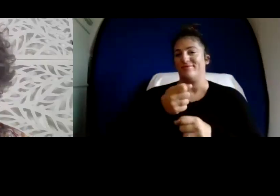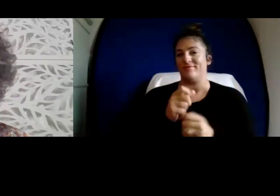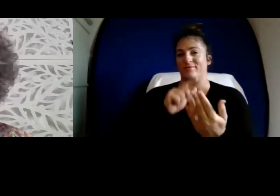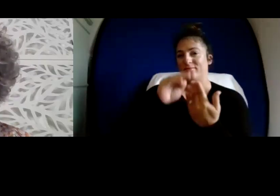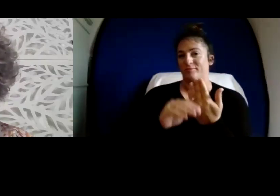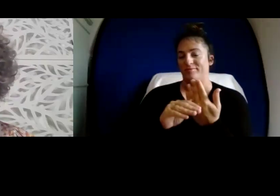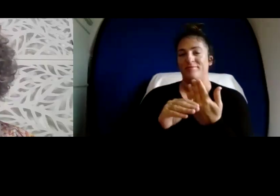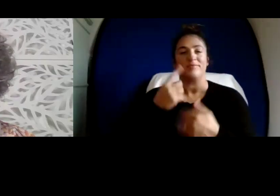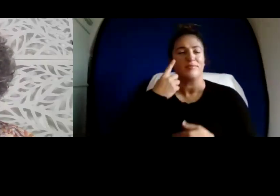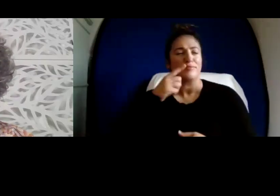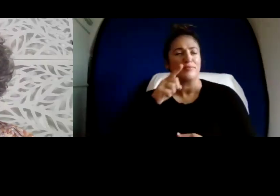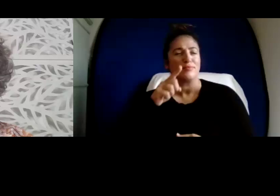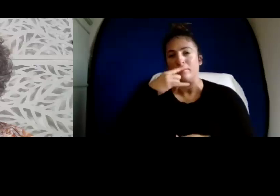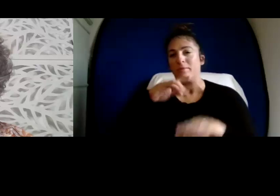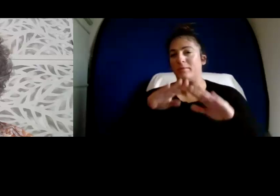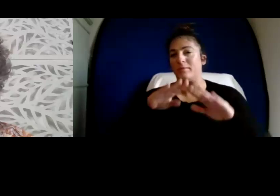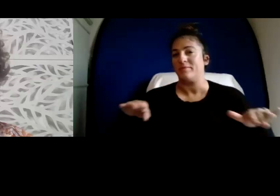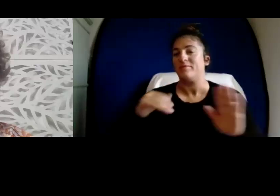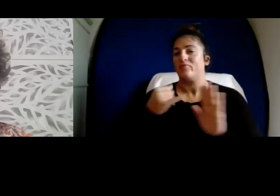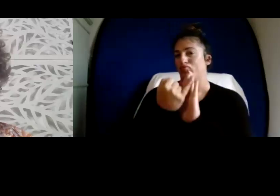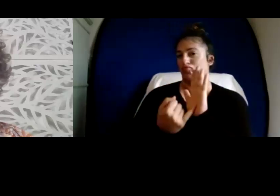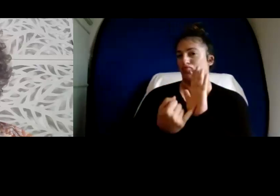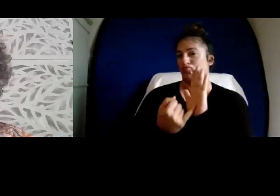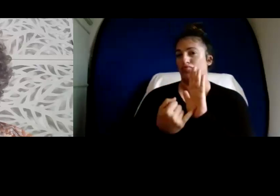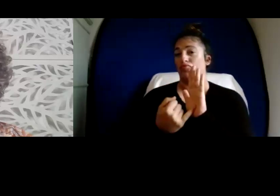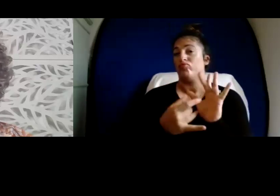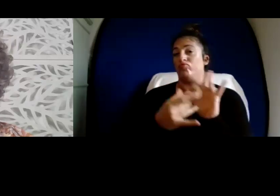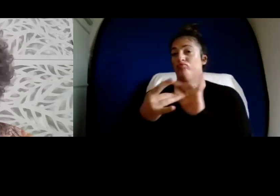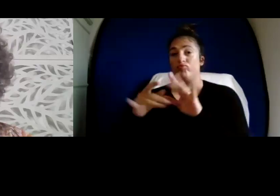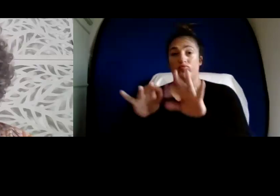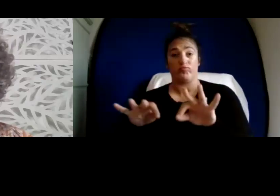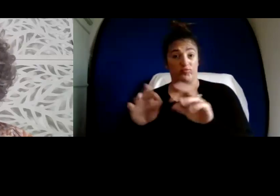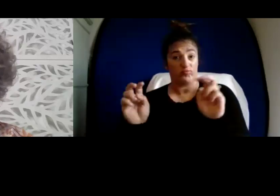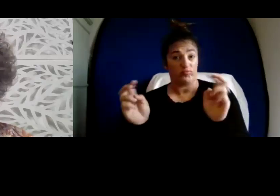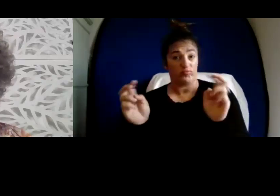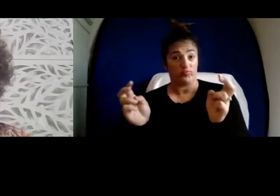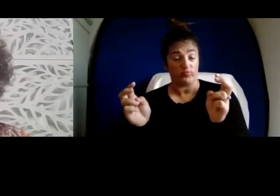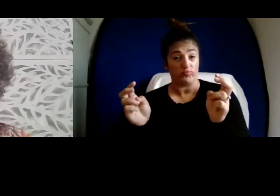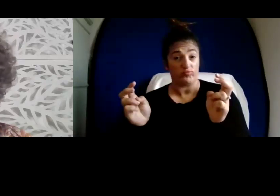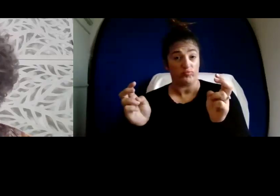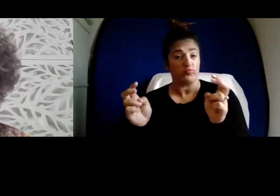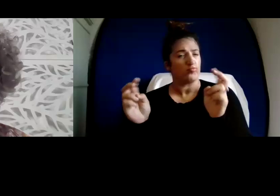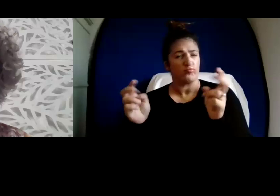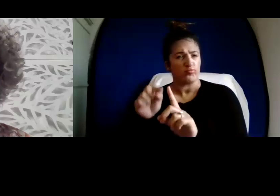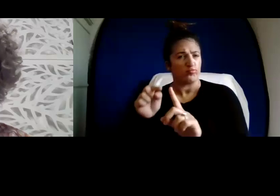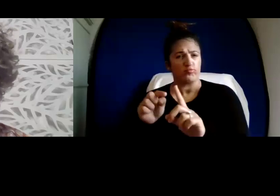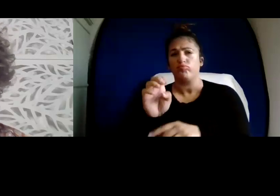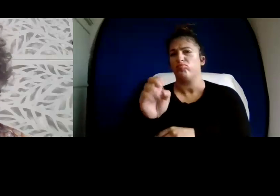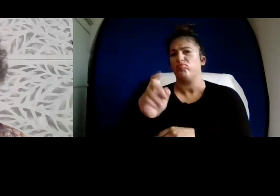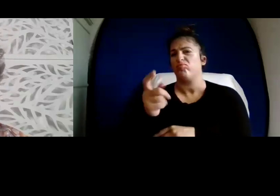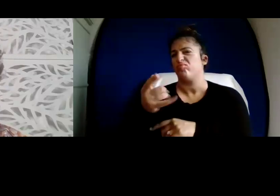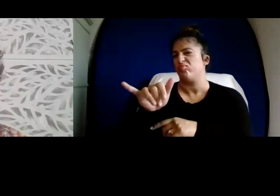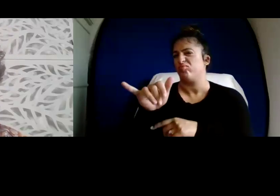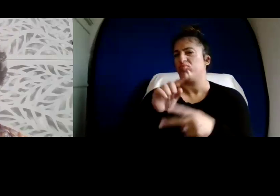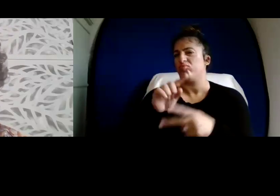crafting while we talk about an important issue. And today's issue is equity and equality. And this is an important